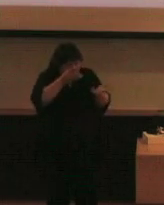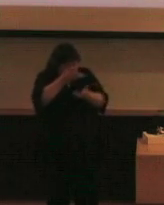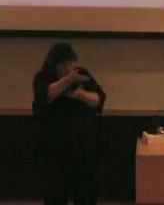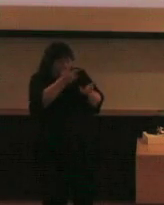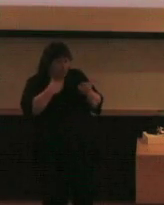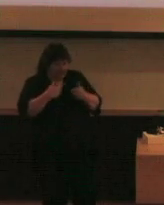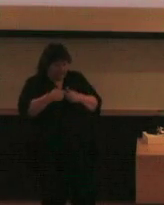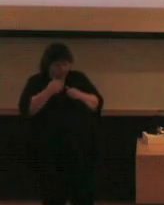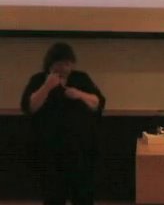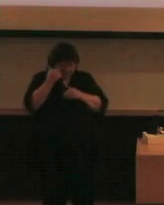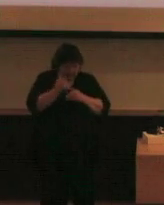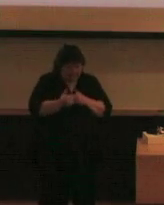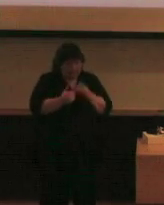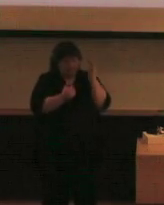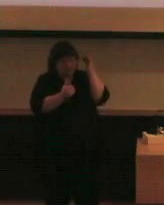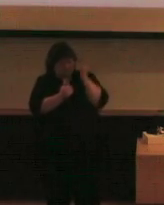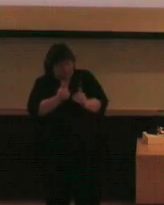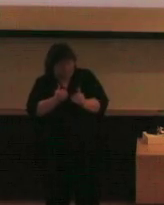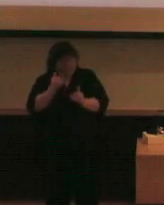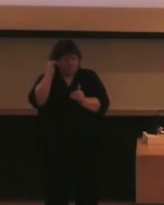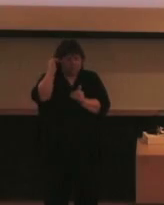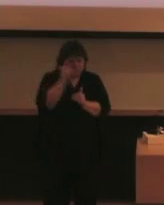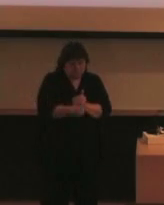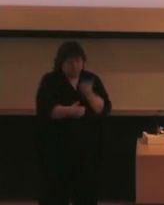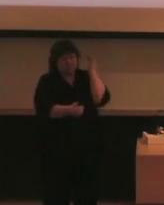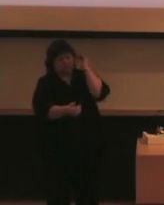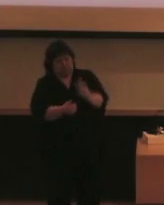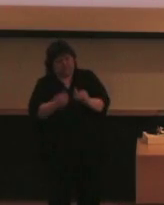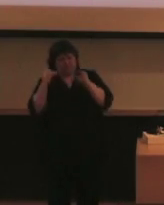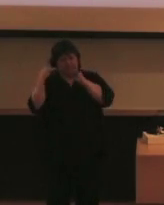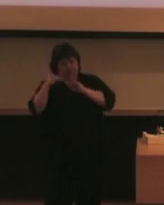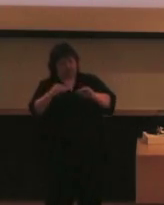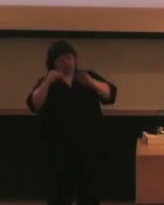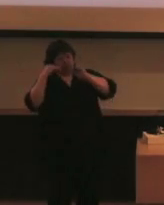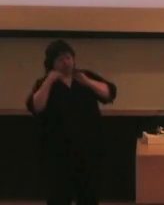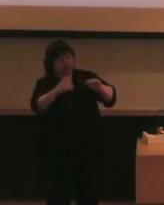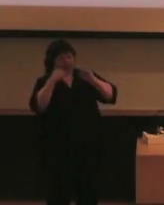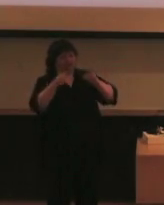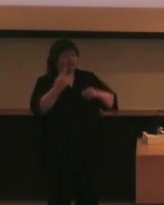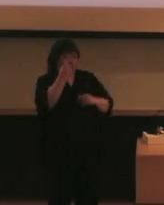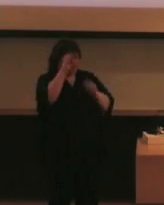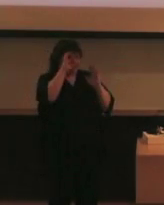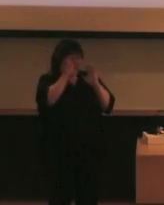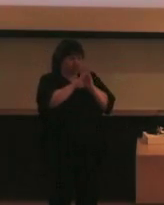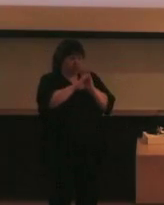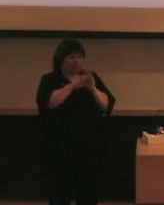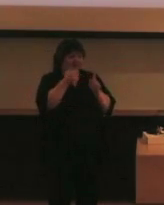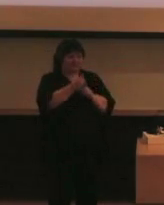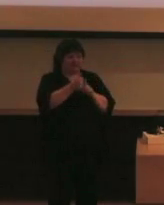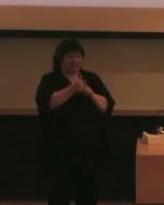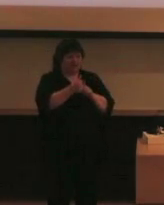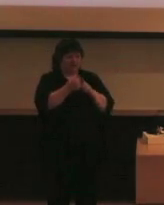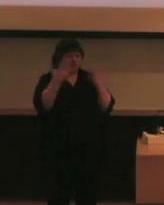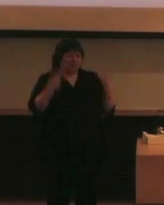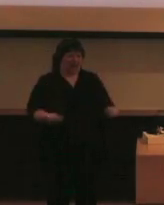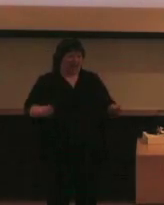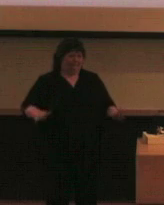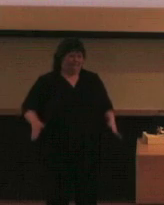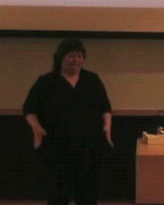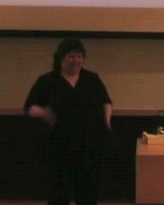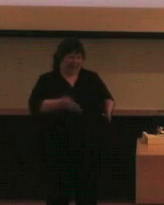go step by step by step with this patient. So there was a picture here with him being soiled in his